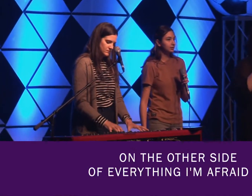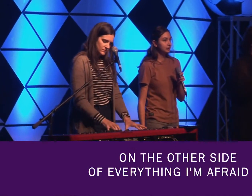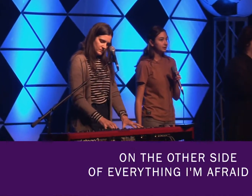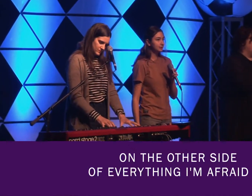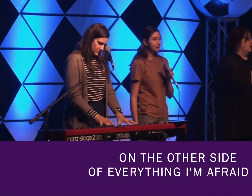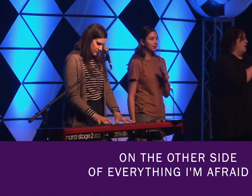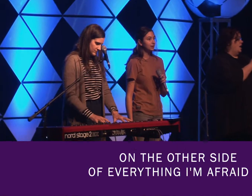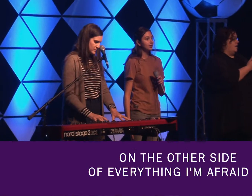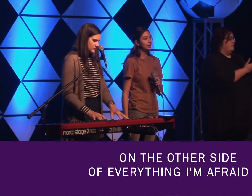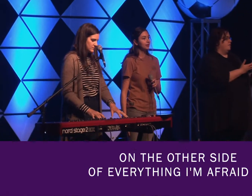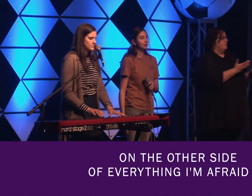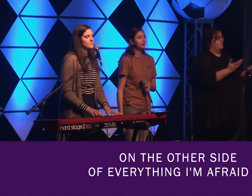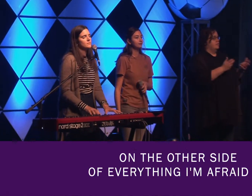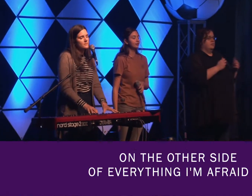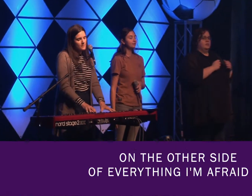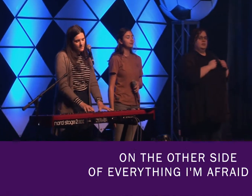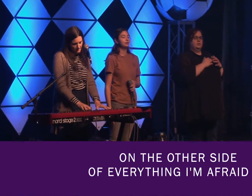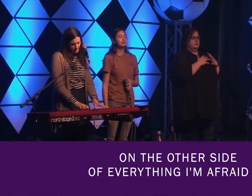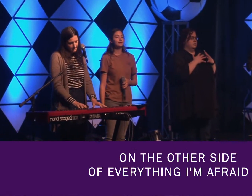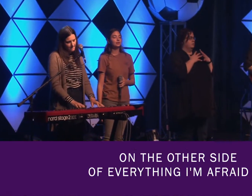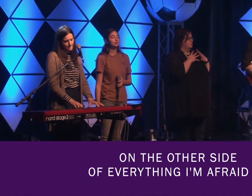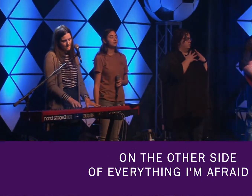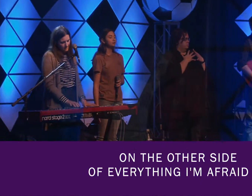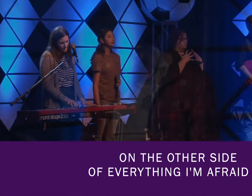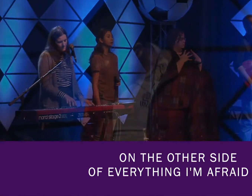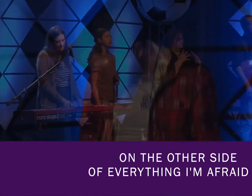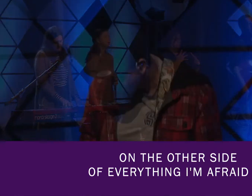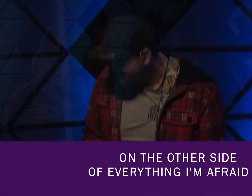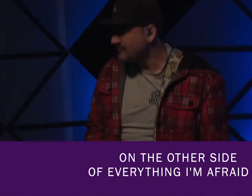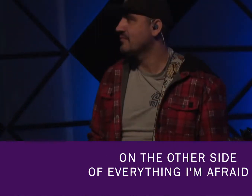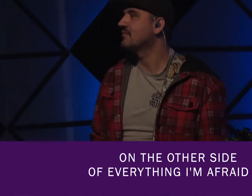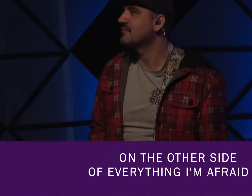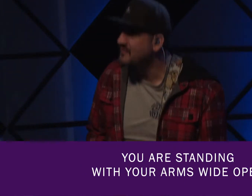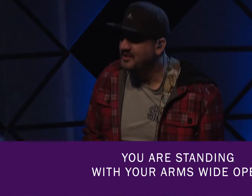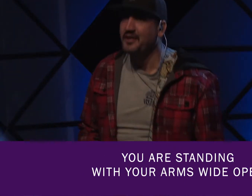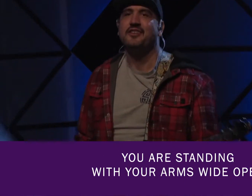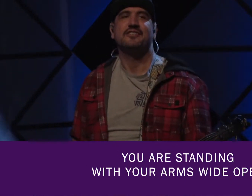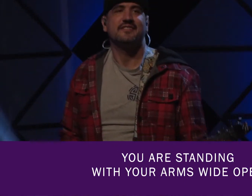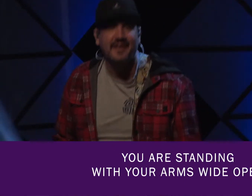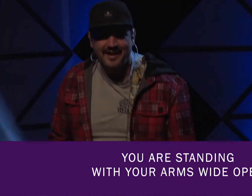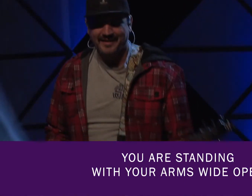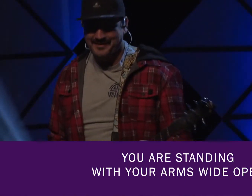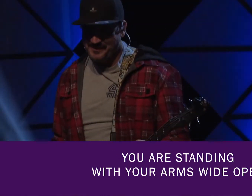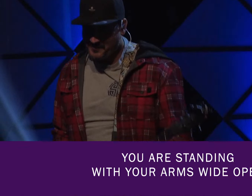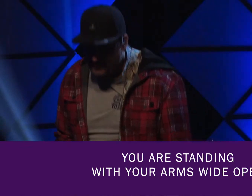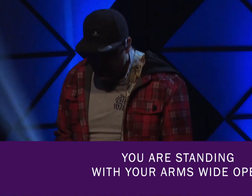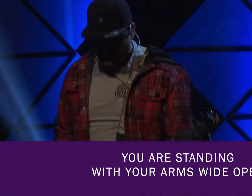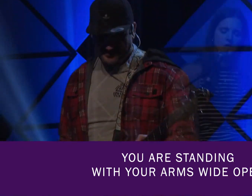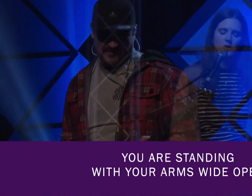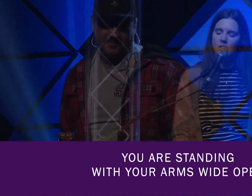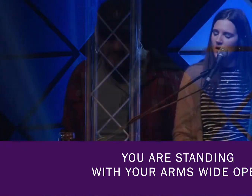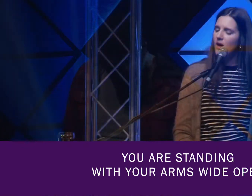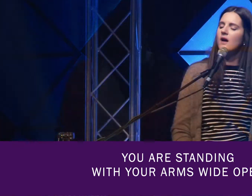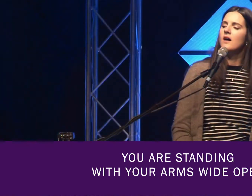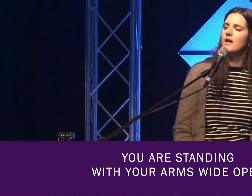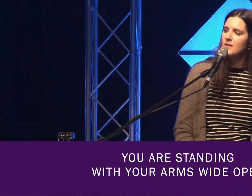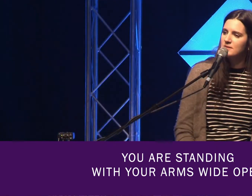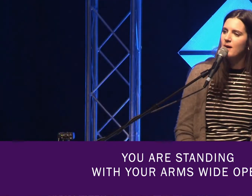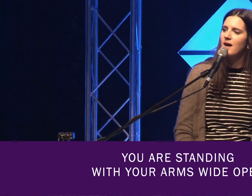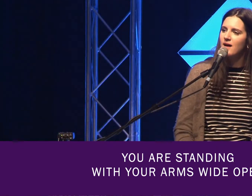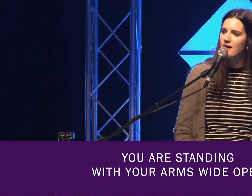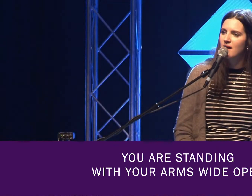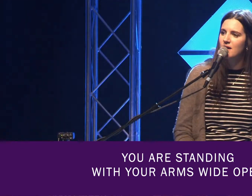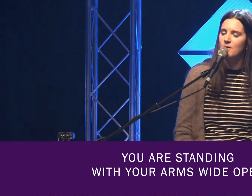On the other side of everything I'm afraid of, you standing with your